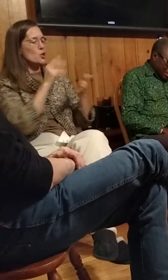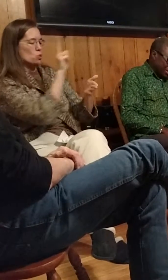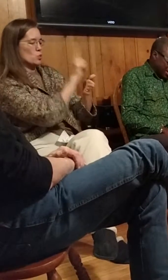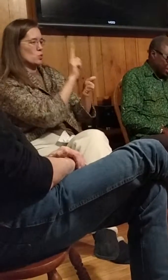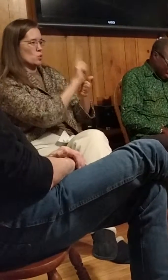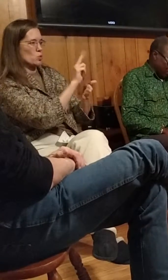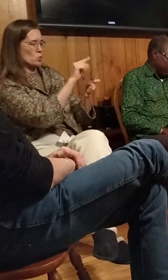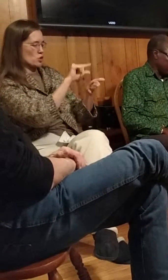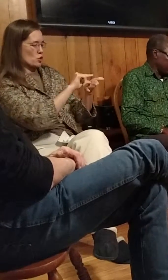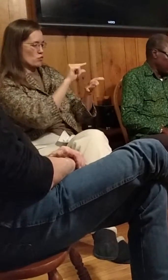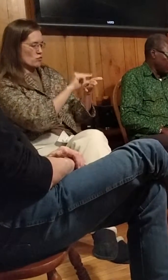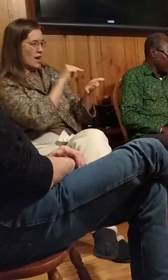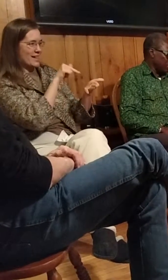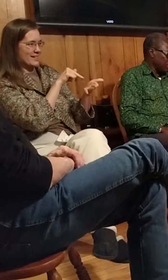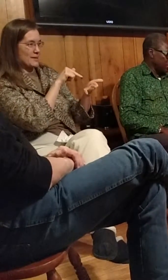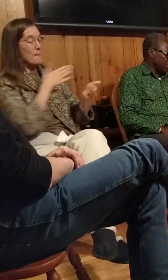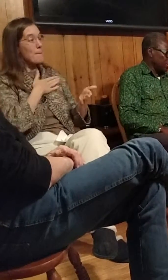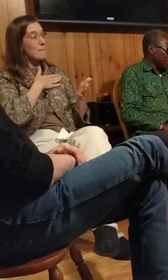My teachers came.